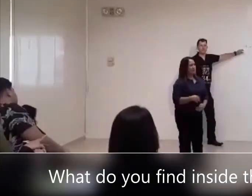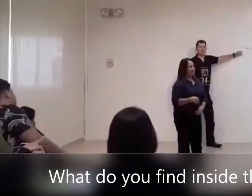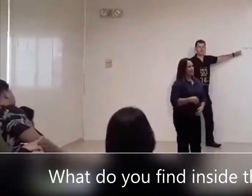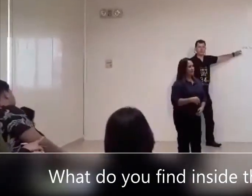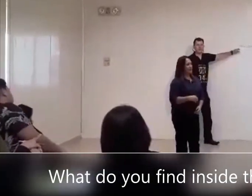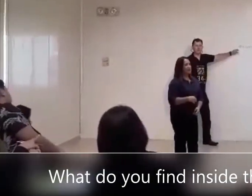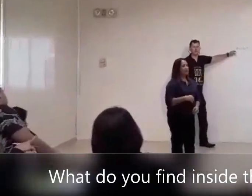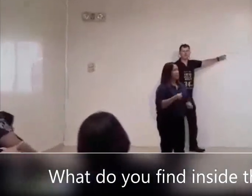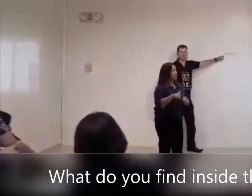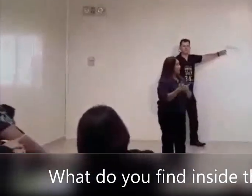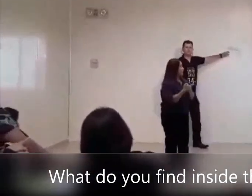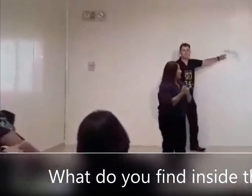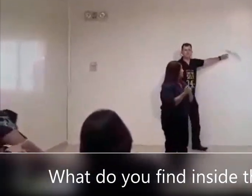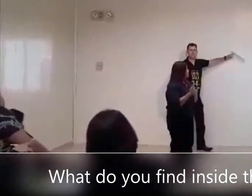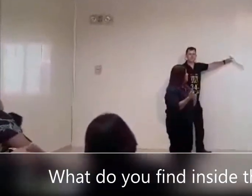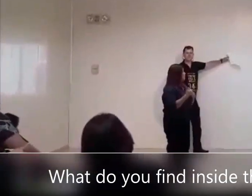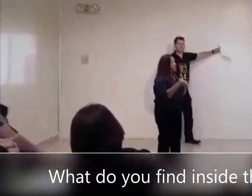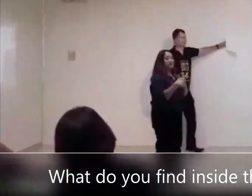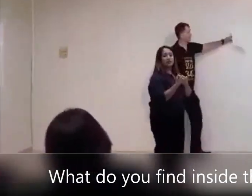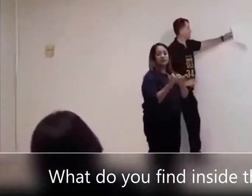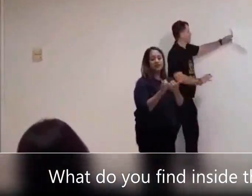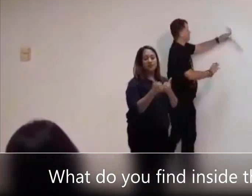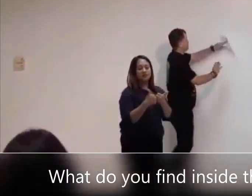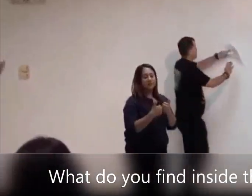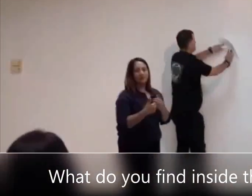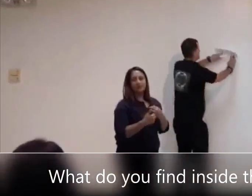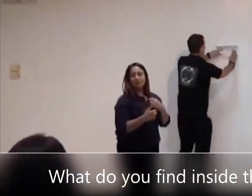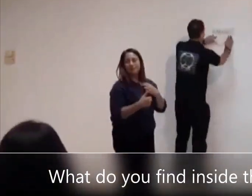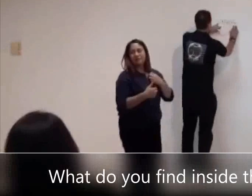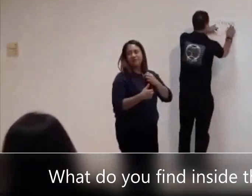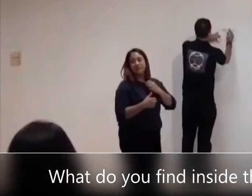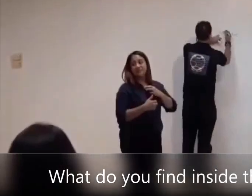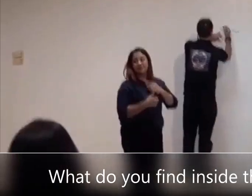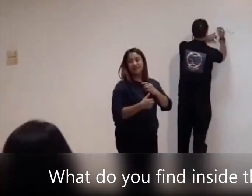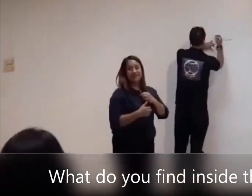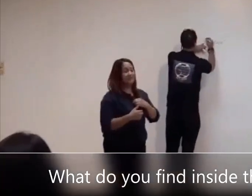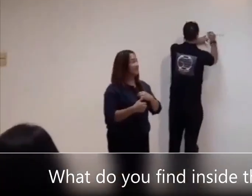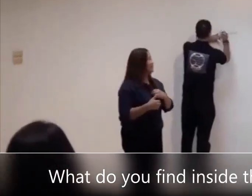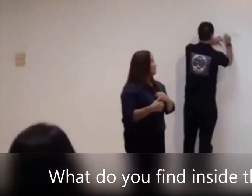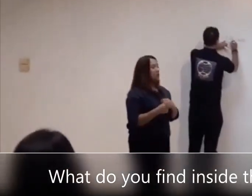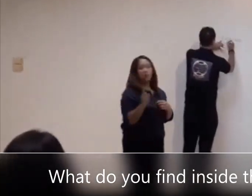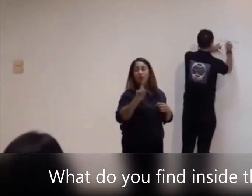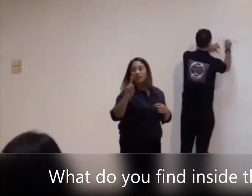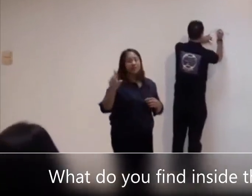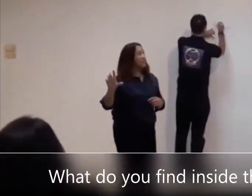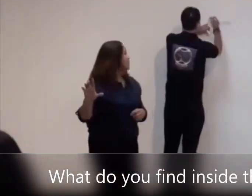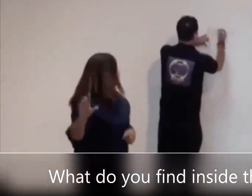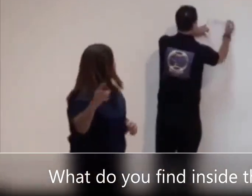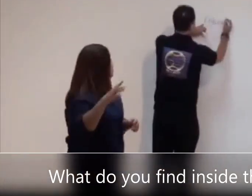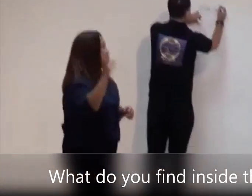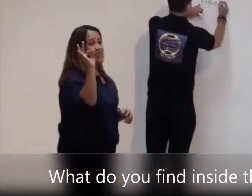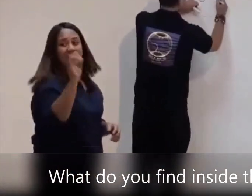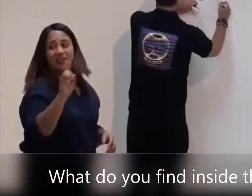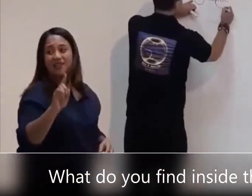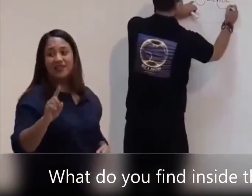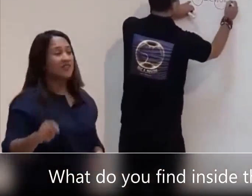Got it for word challenge? Okay. So inside the word challenge, what do you find?